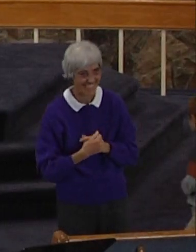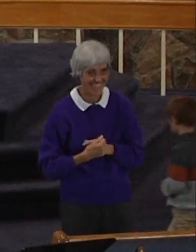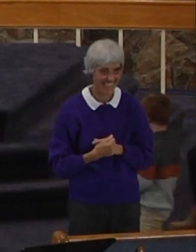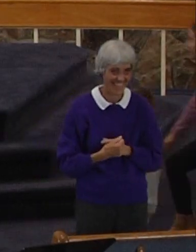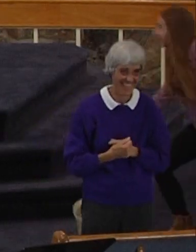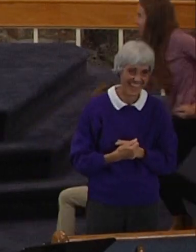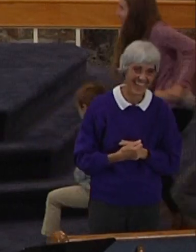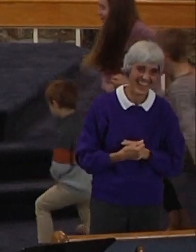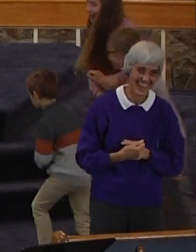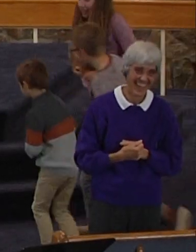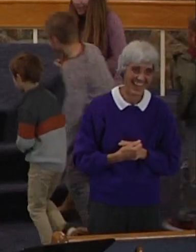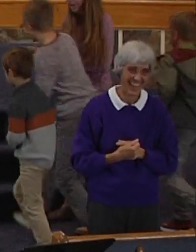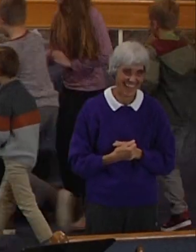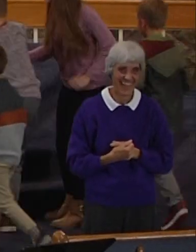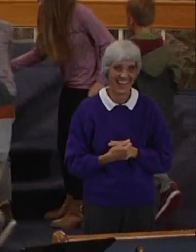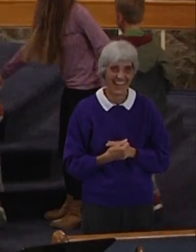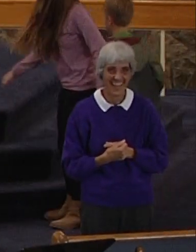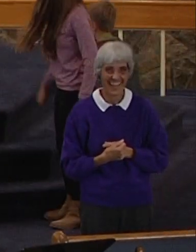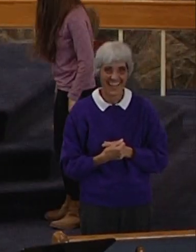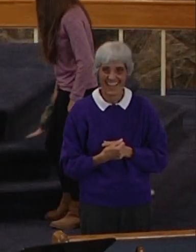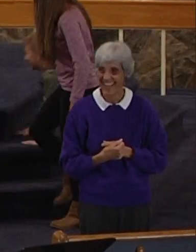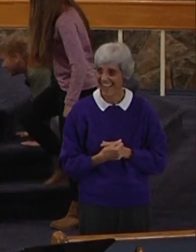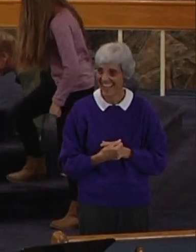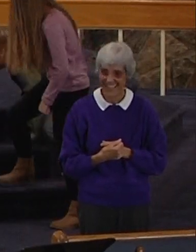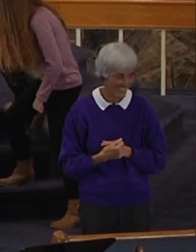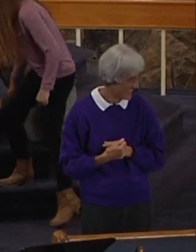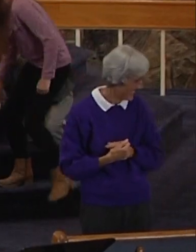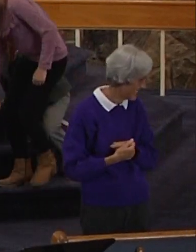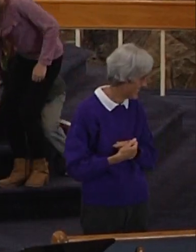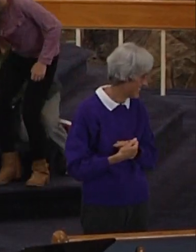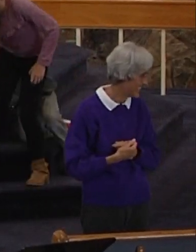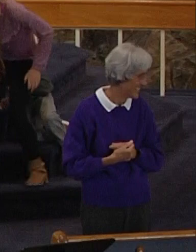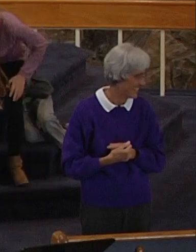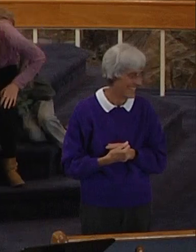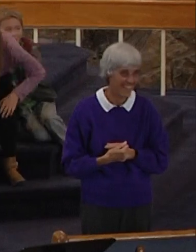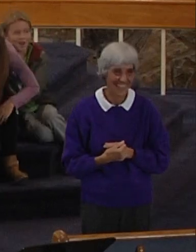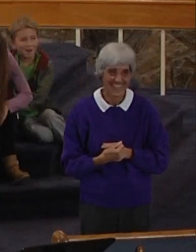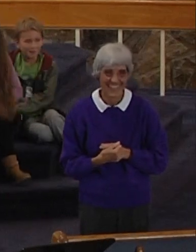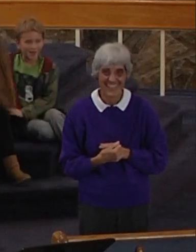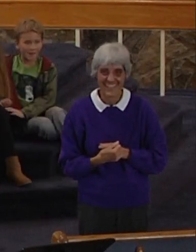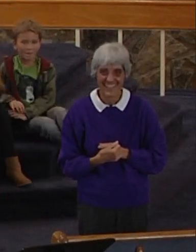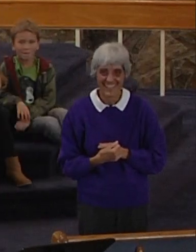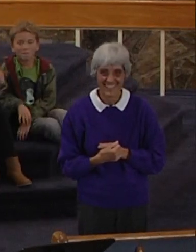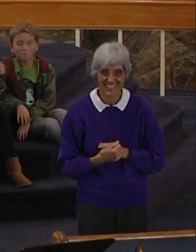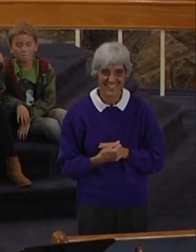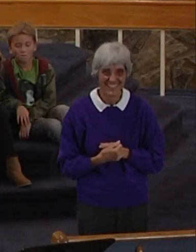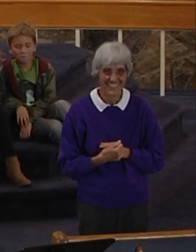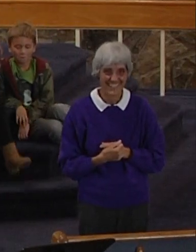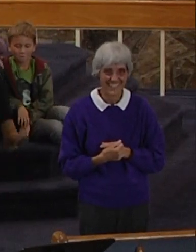Chase can come down with you. Yeah, Chase. Yeah, man. Don't forget little James.